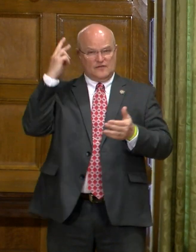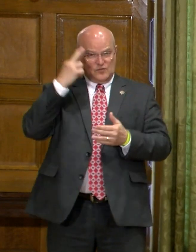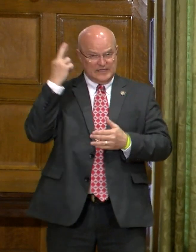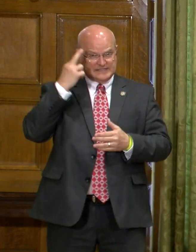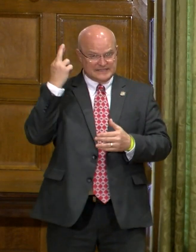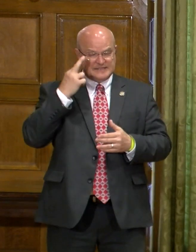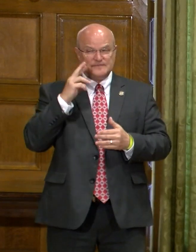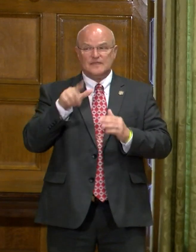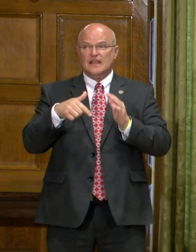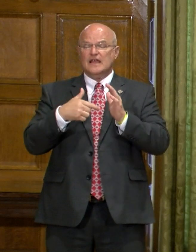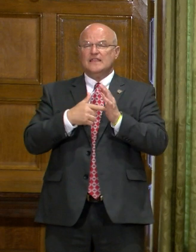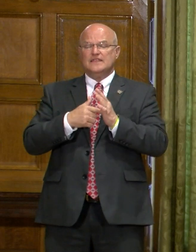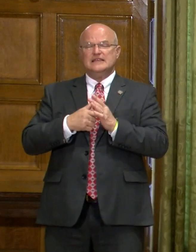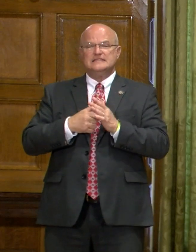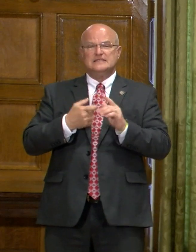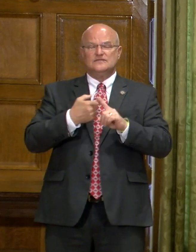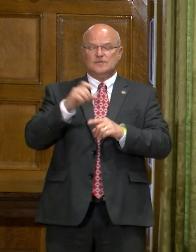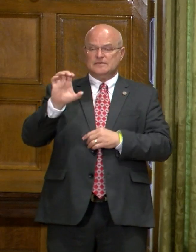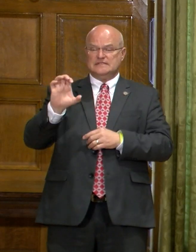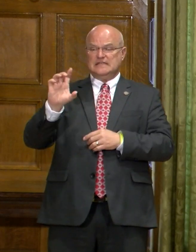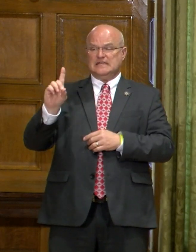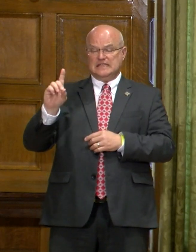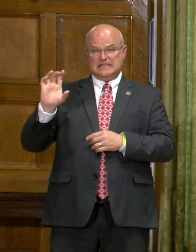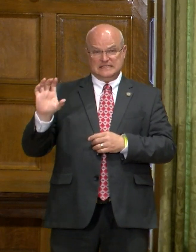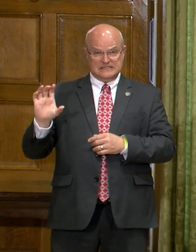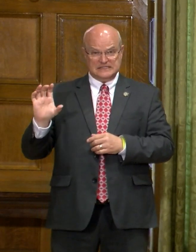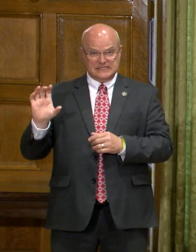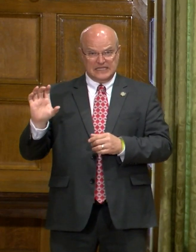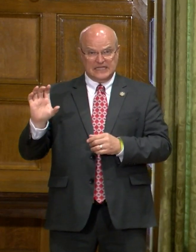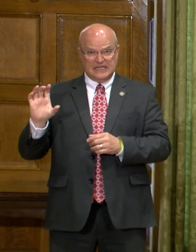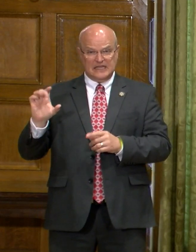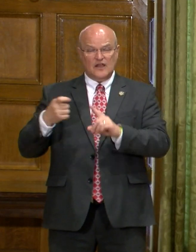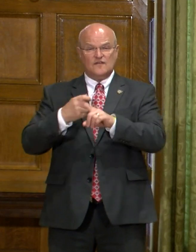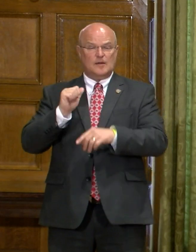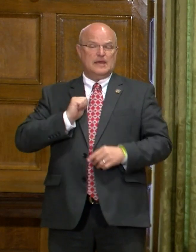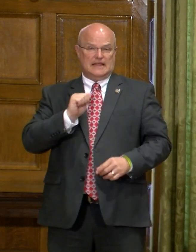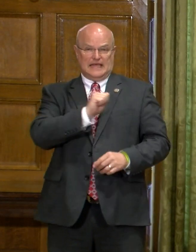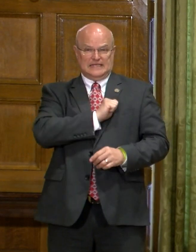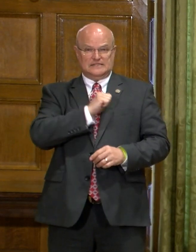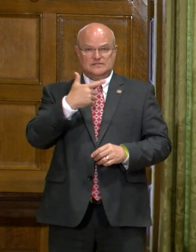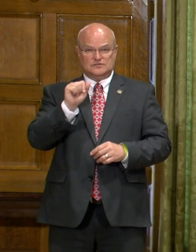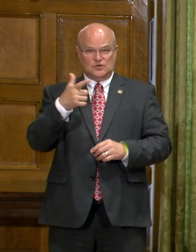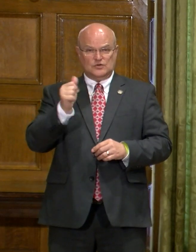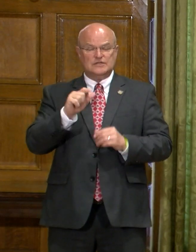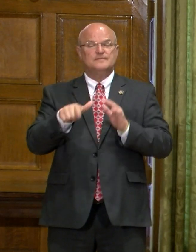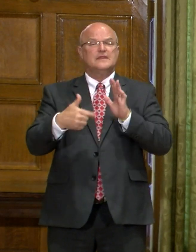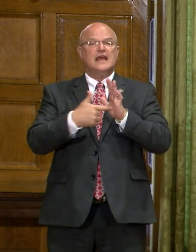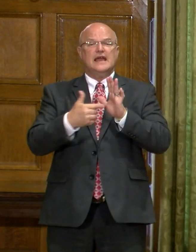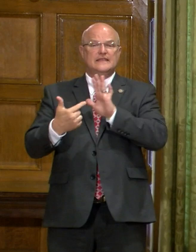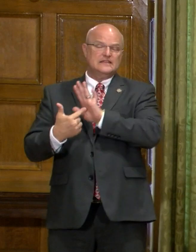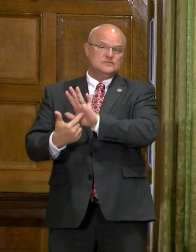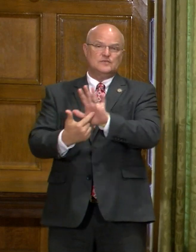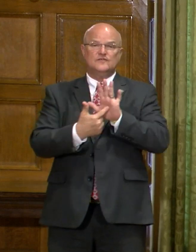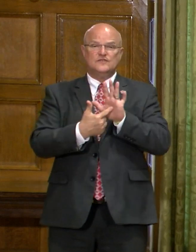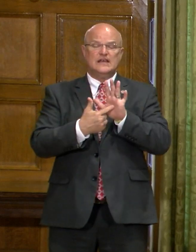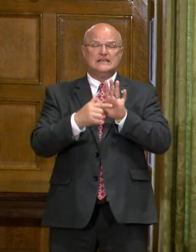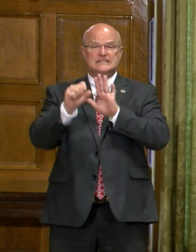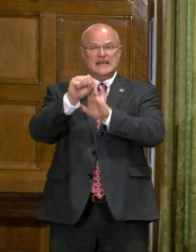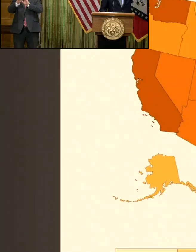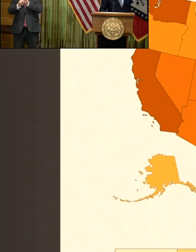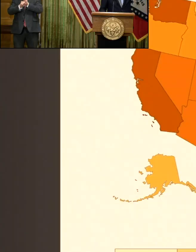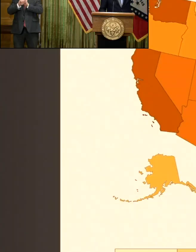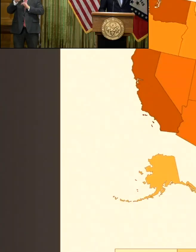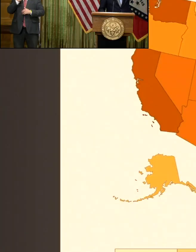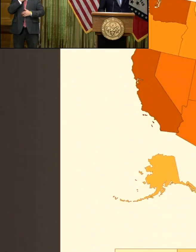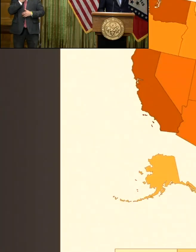purposes. The source is the CDC out of Atlanta, and this reflects the states